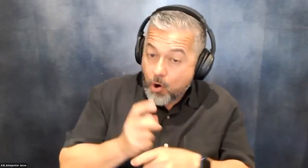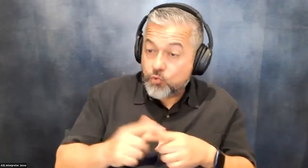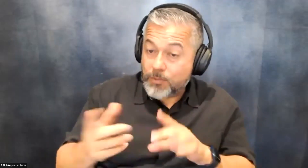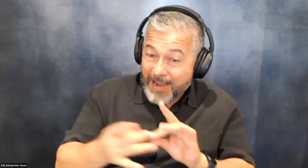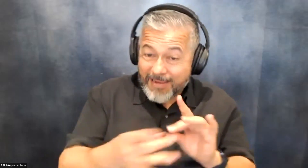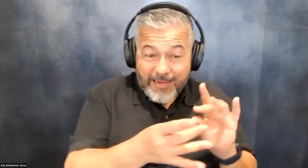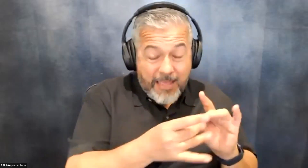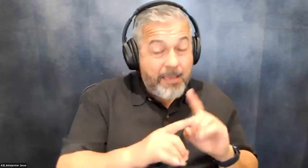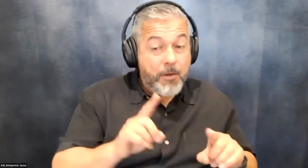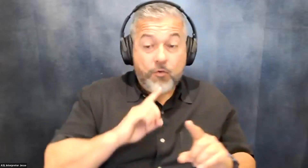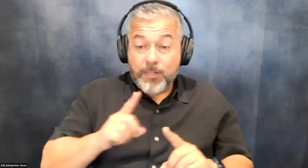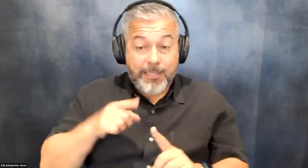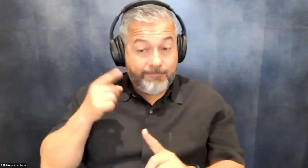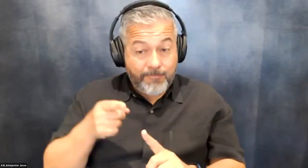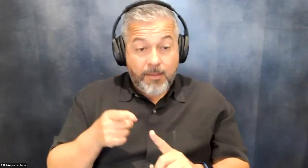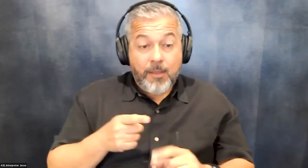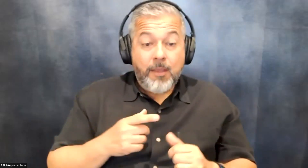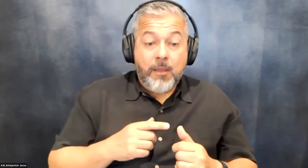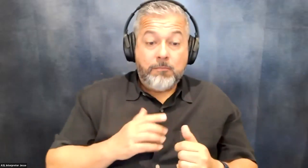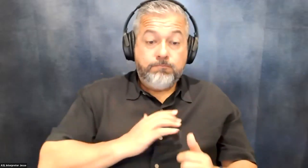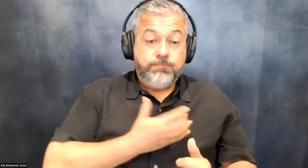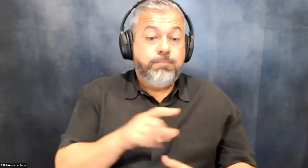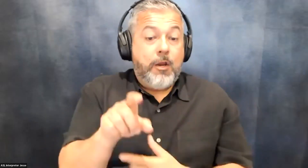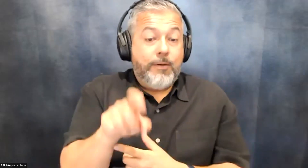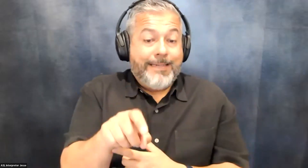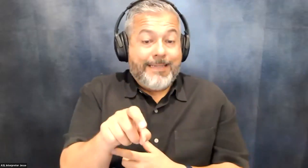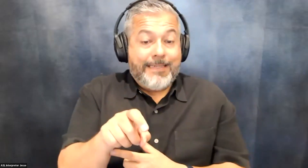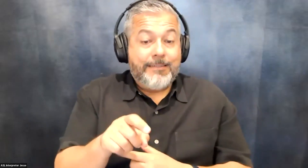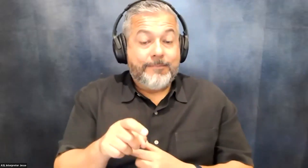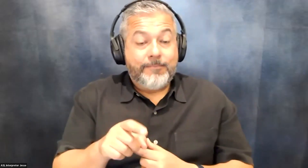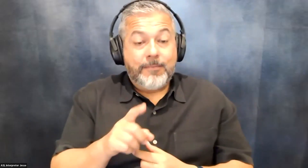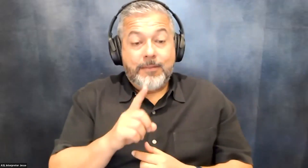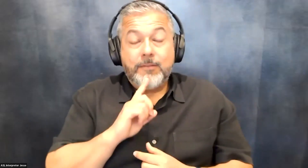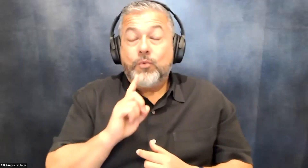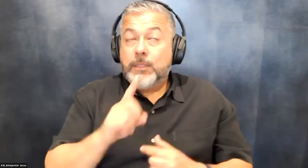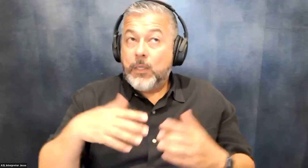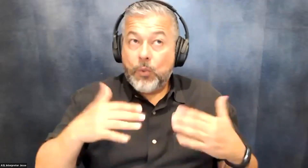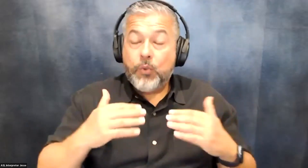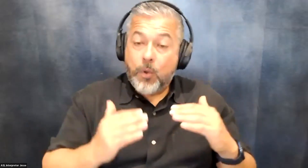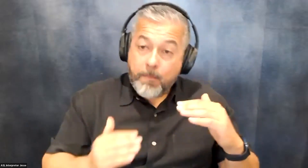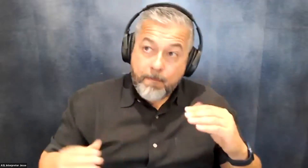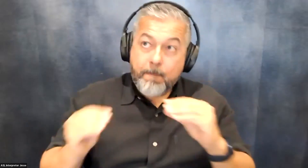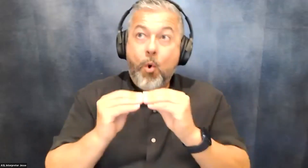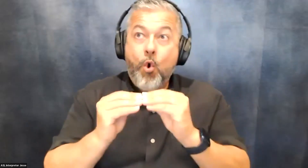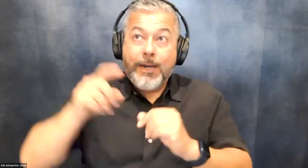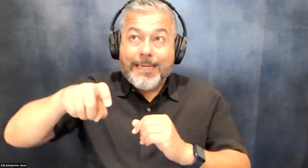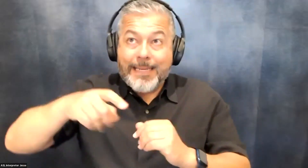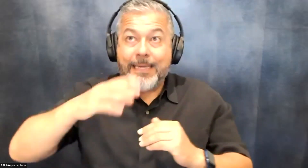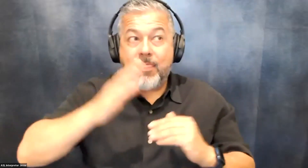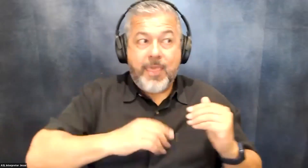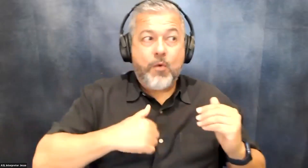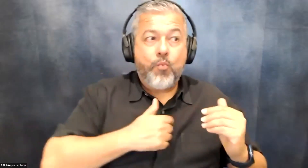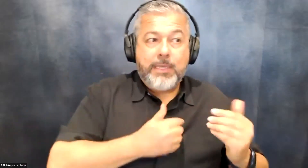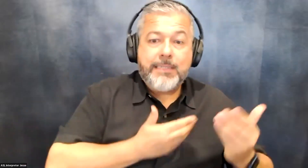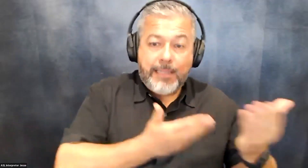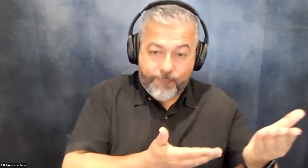but ultimately, our need is, just really outpacing where we're at as